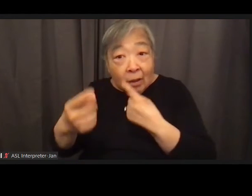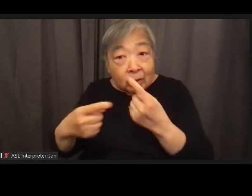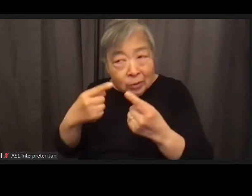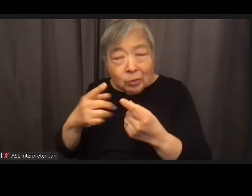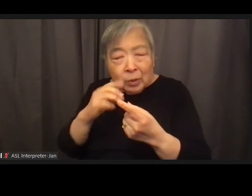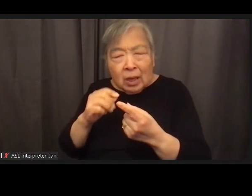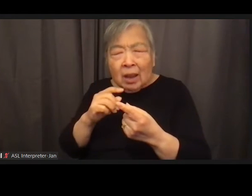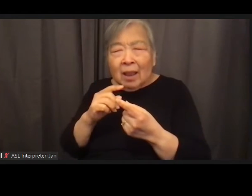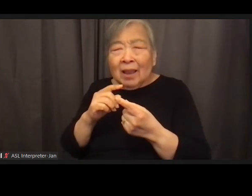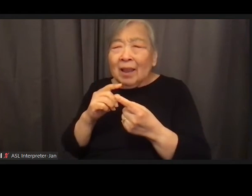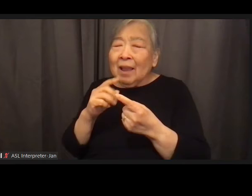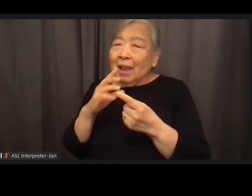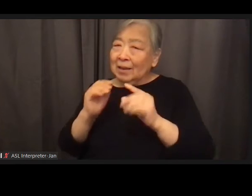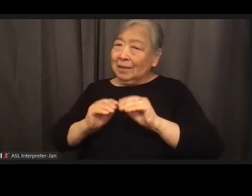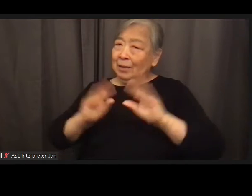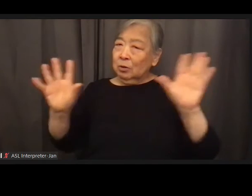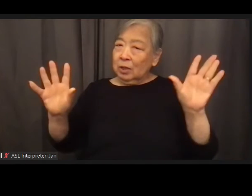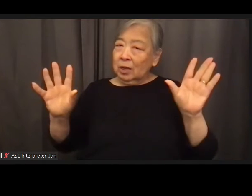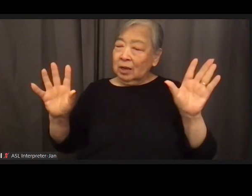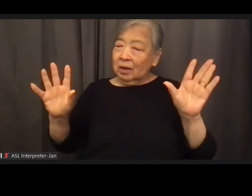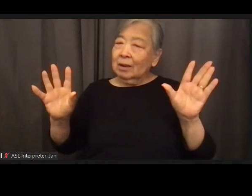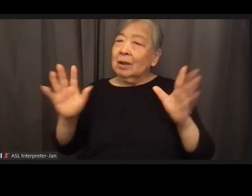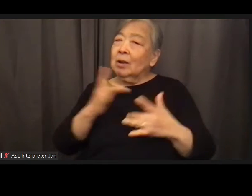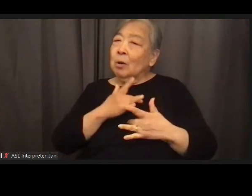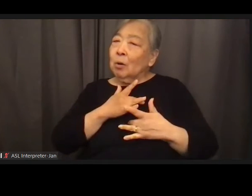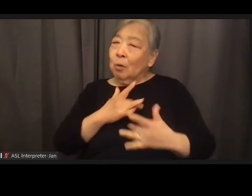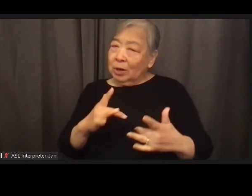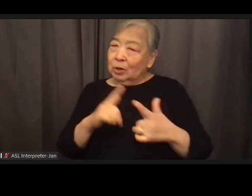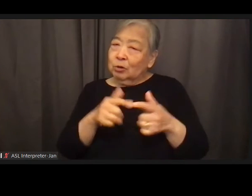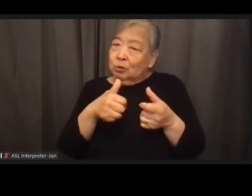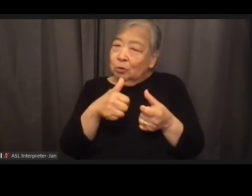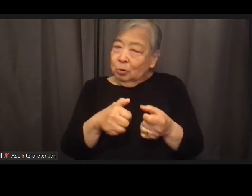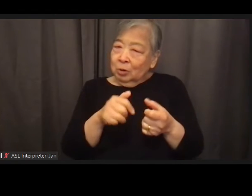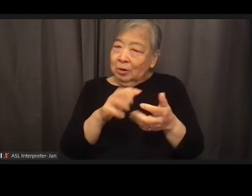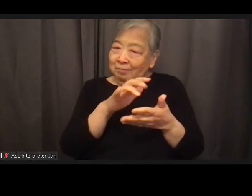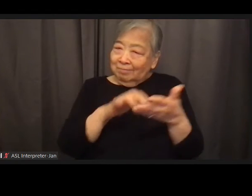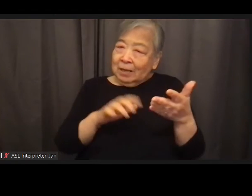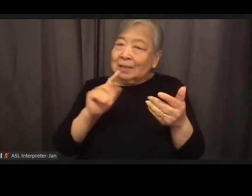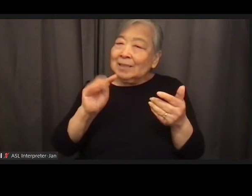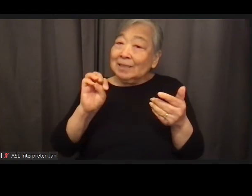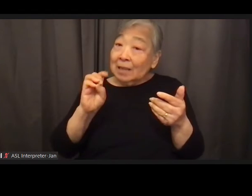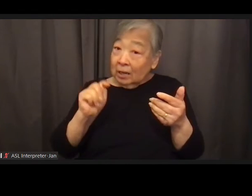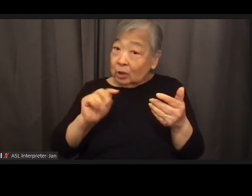you're clearly text-oriented as well. That, I mean, you've written a lot,